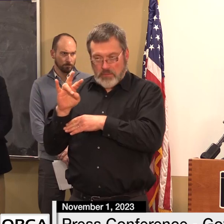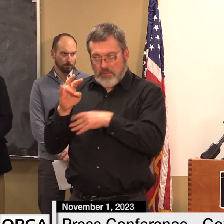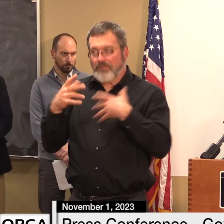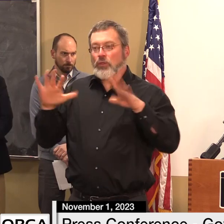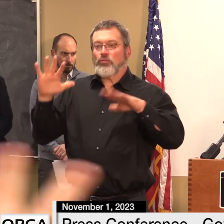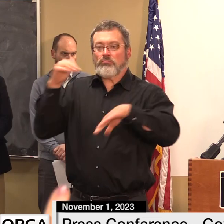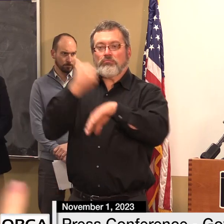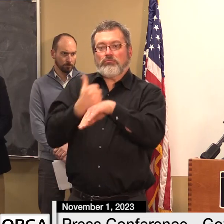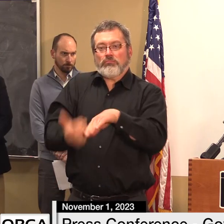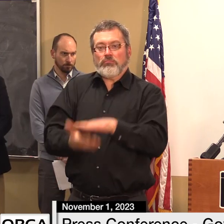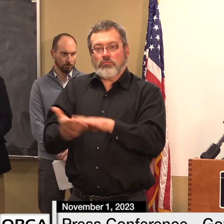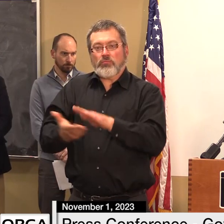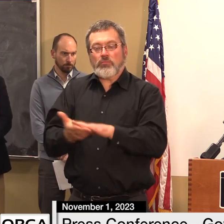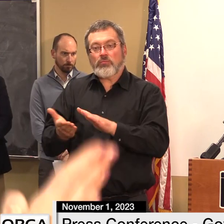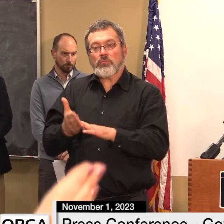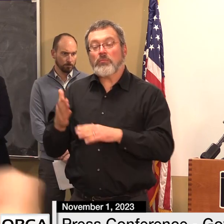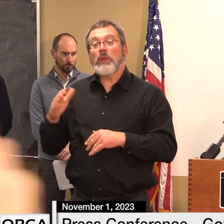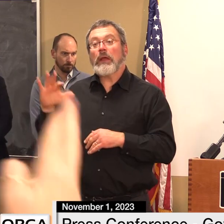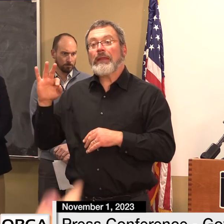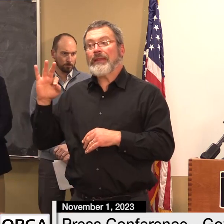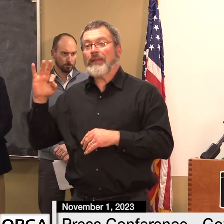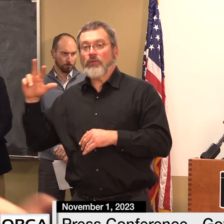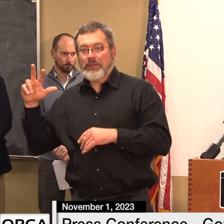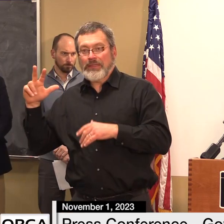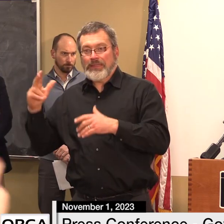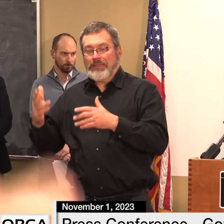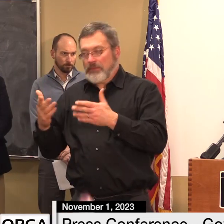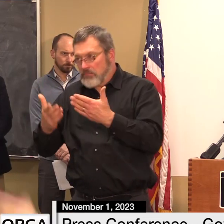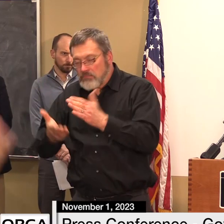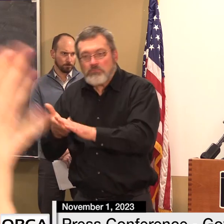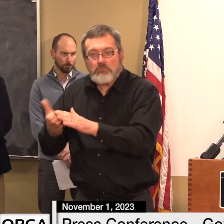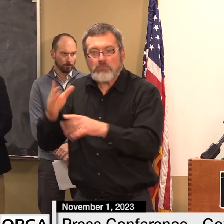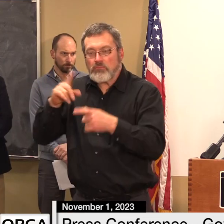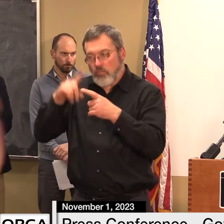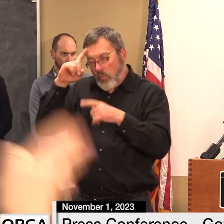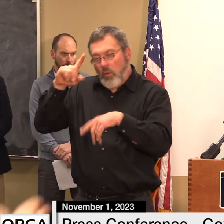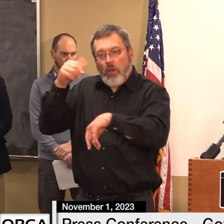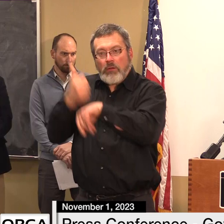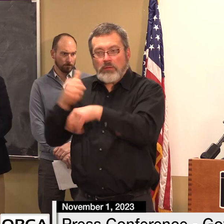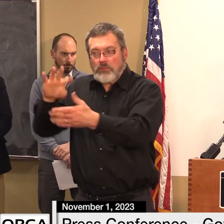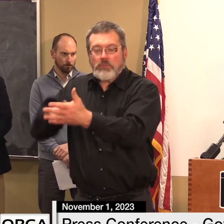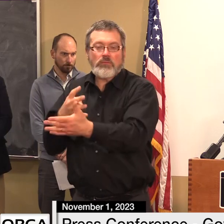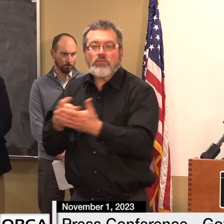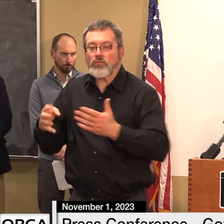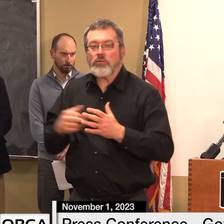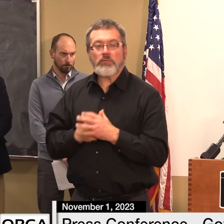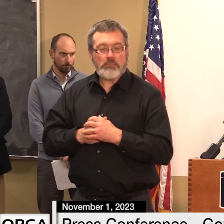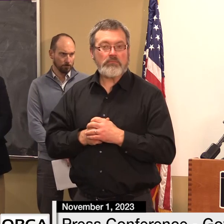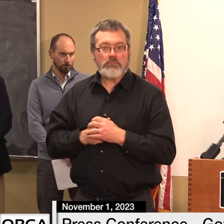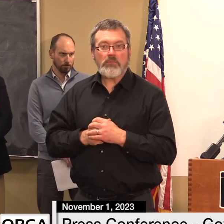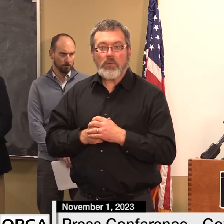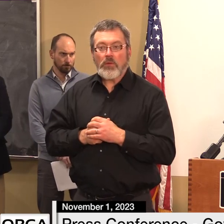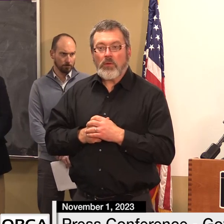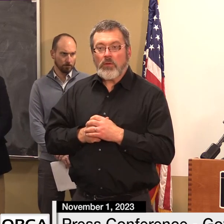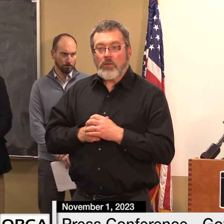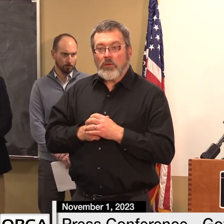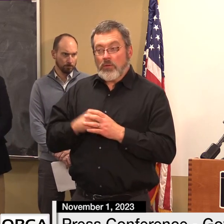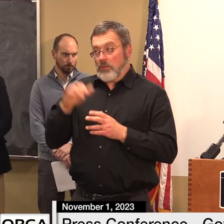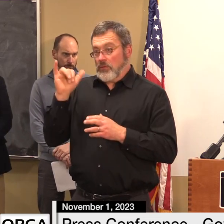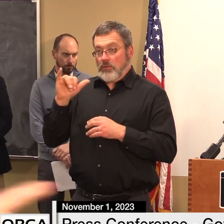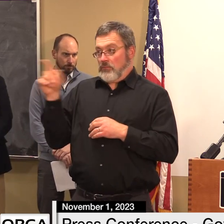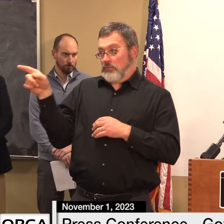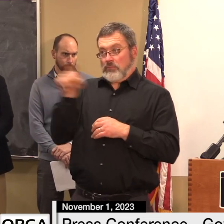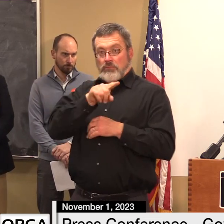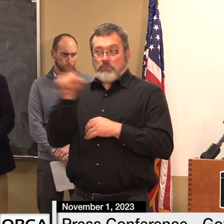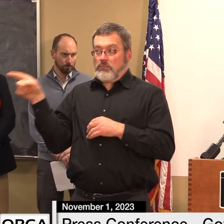either scheduled or working with a technician now to schedule. By making these direct connections, we've